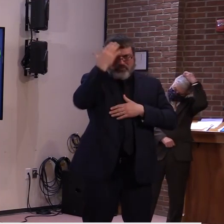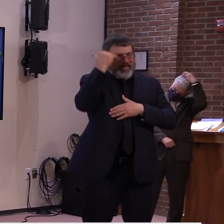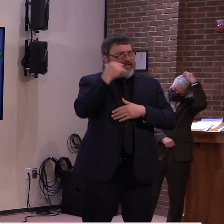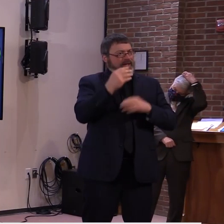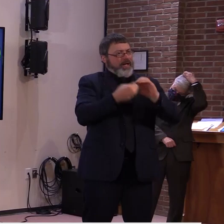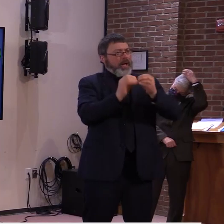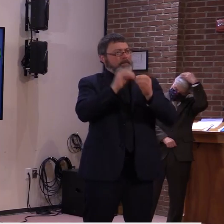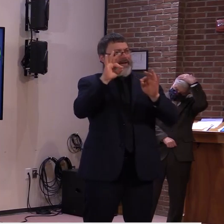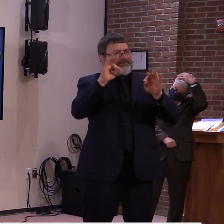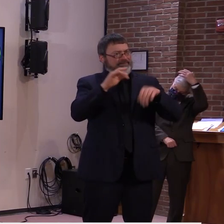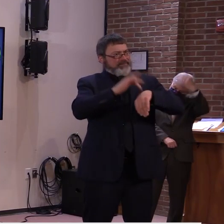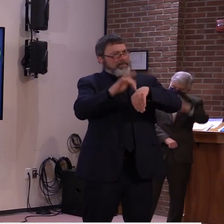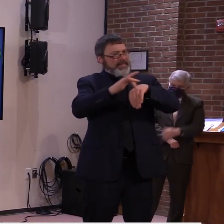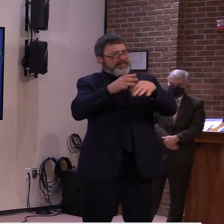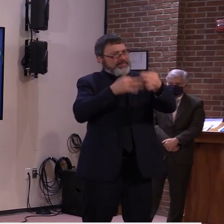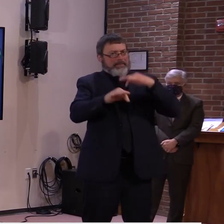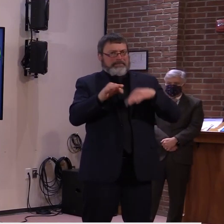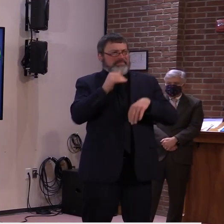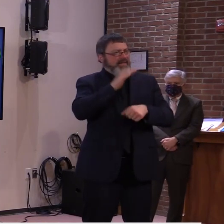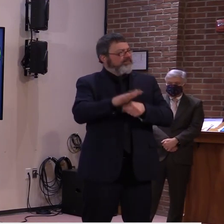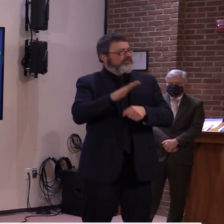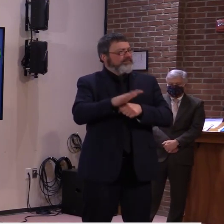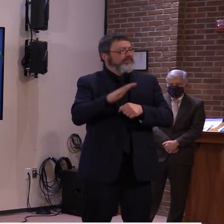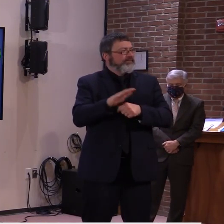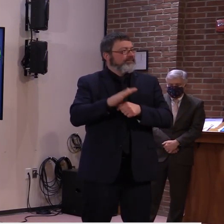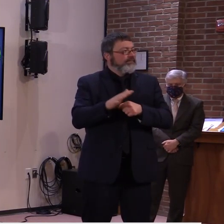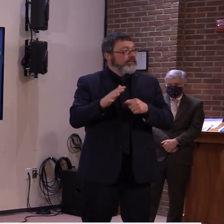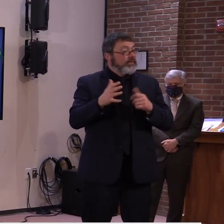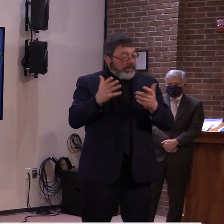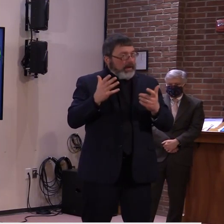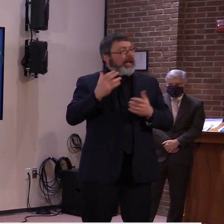on what the state could do to help more.